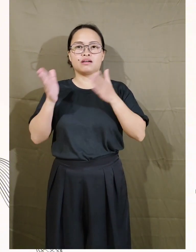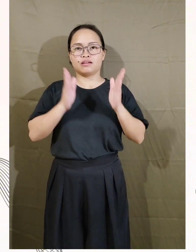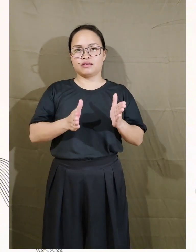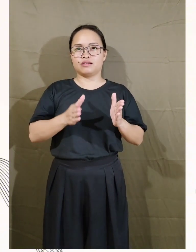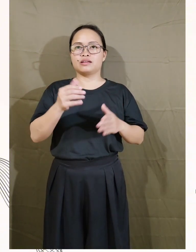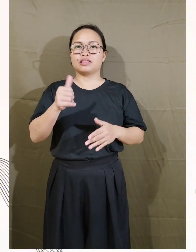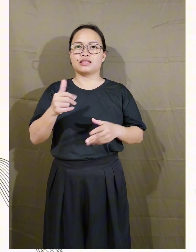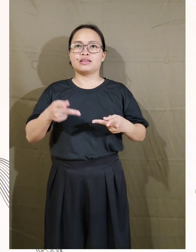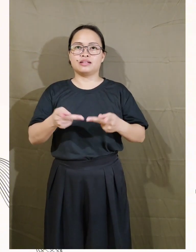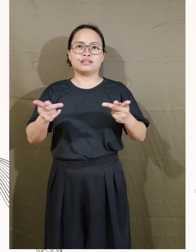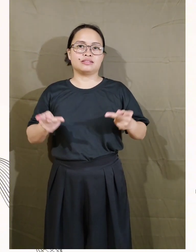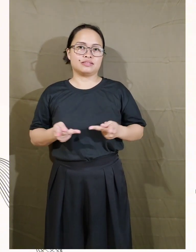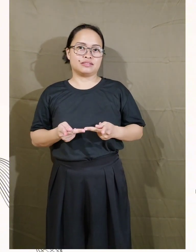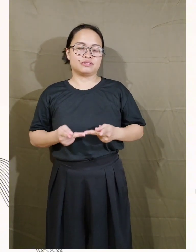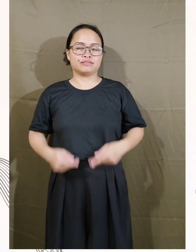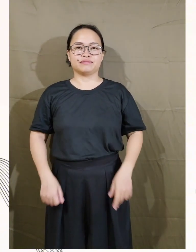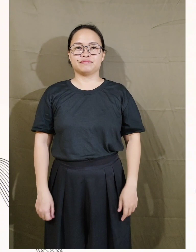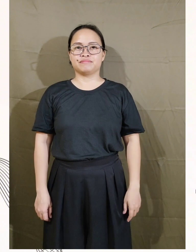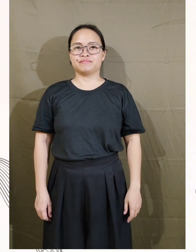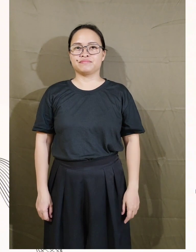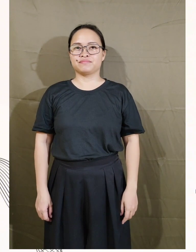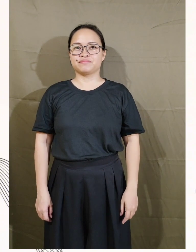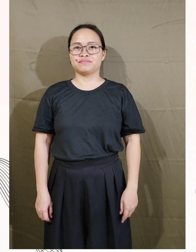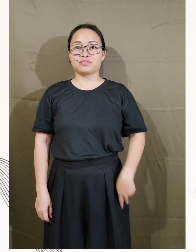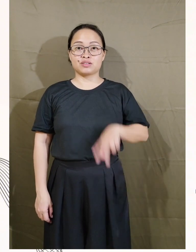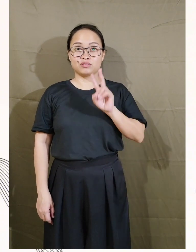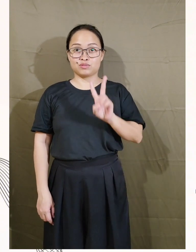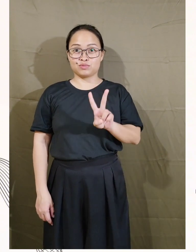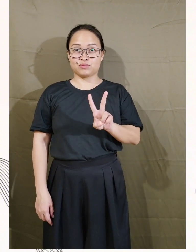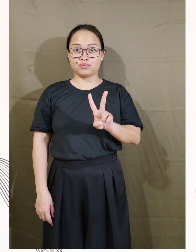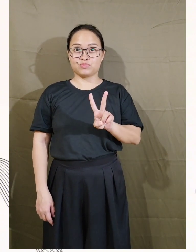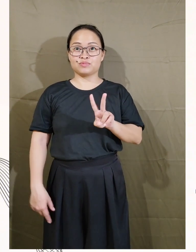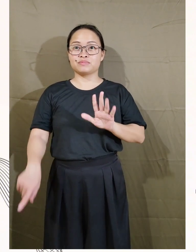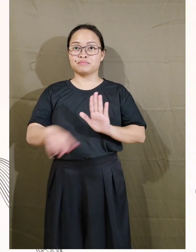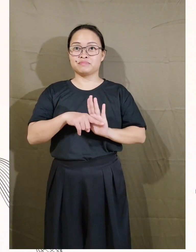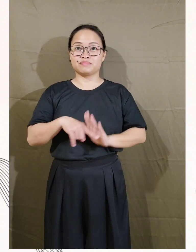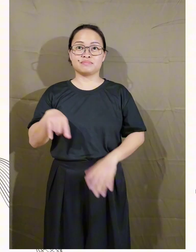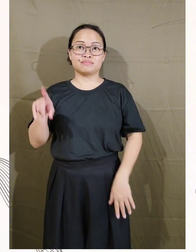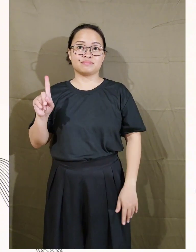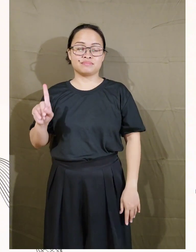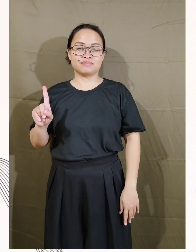column or in tens place. 2 minus 1.